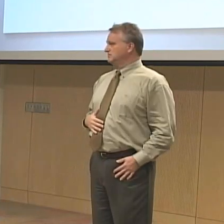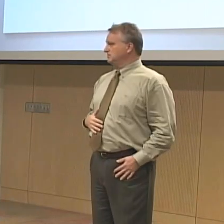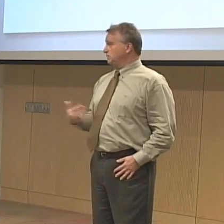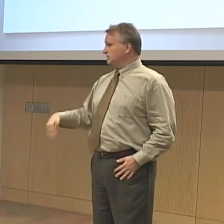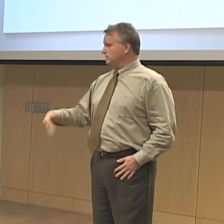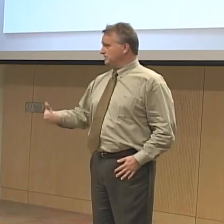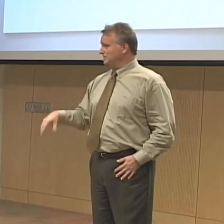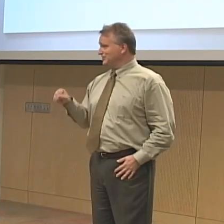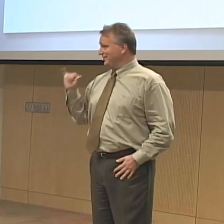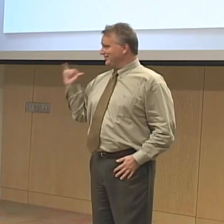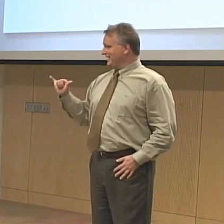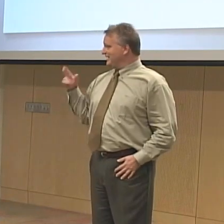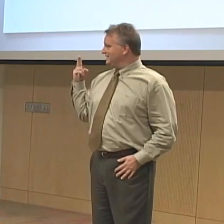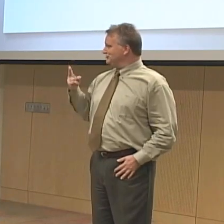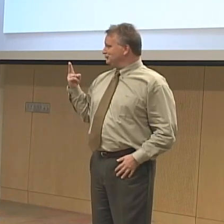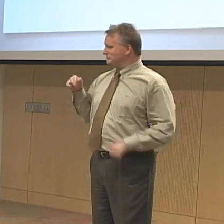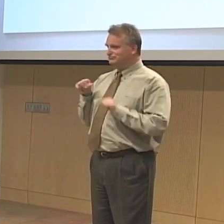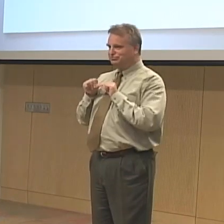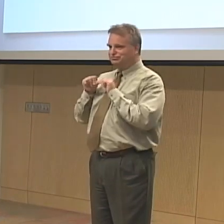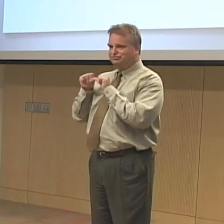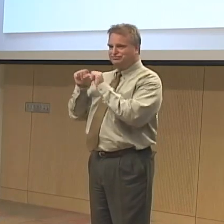together collaboratively, and that's part of the history